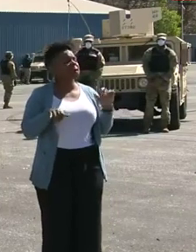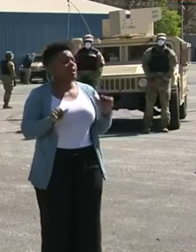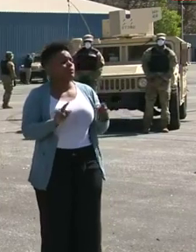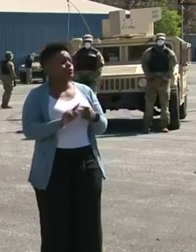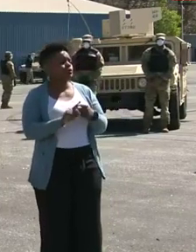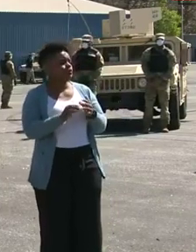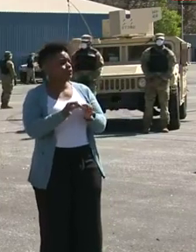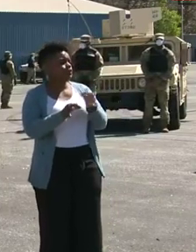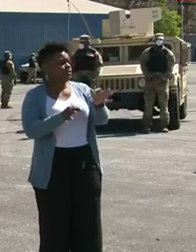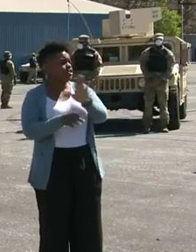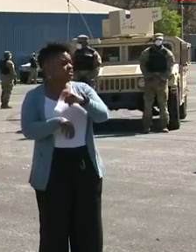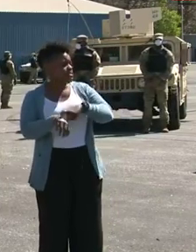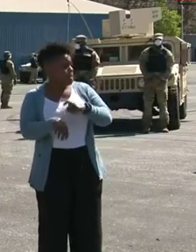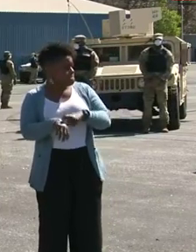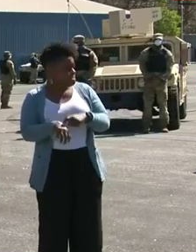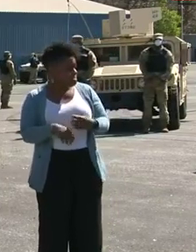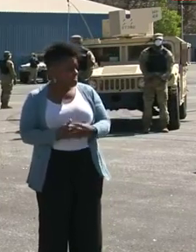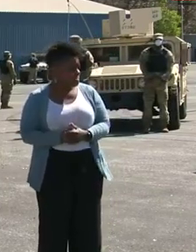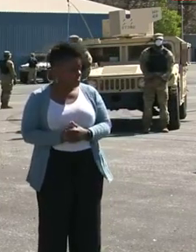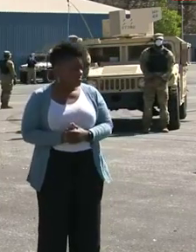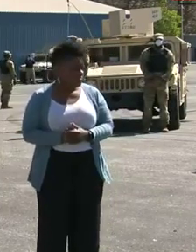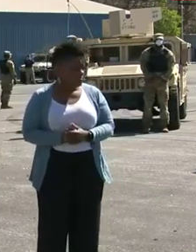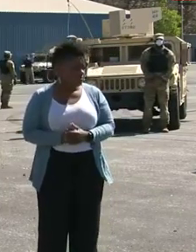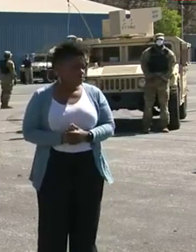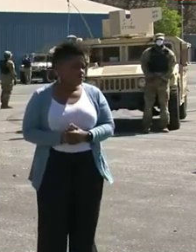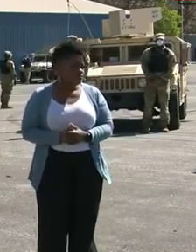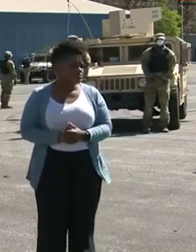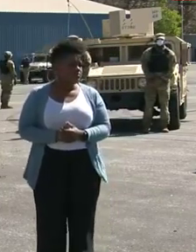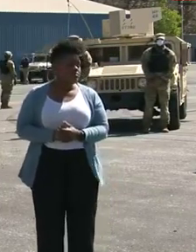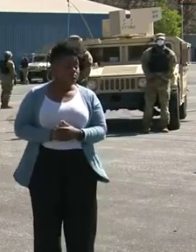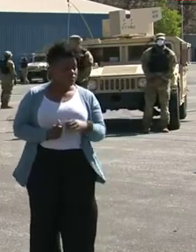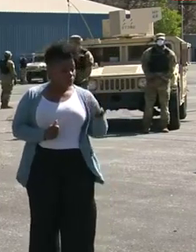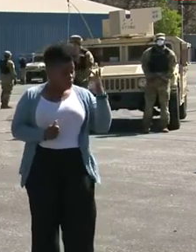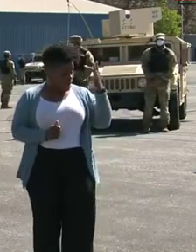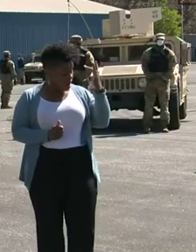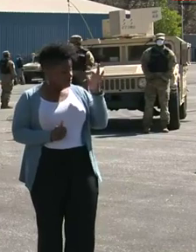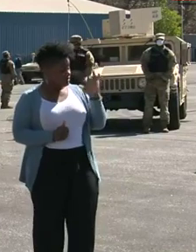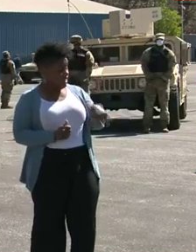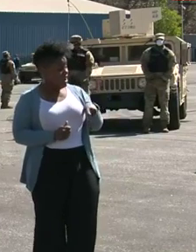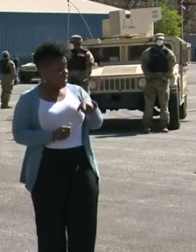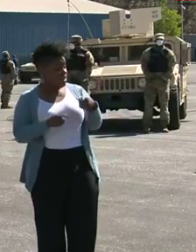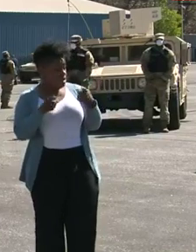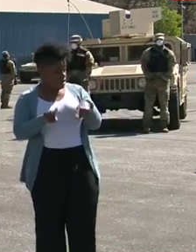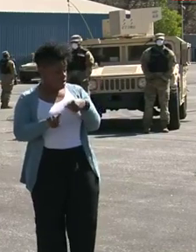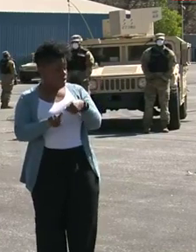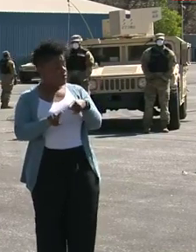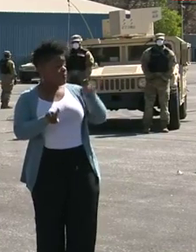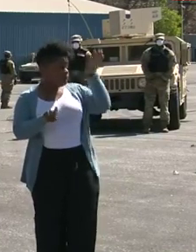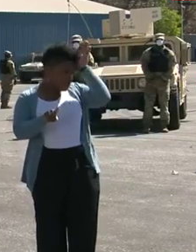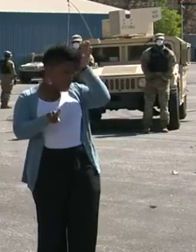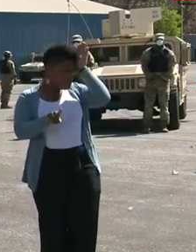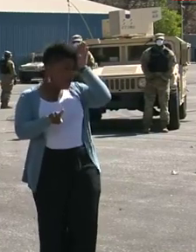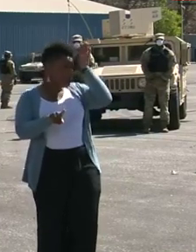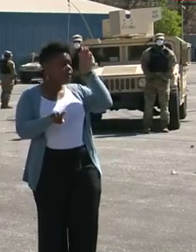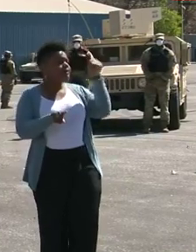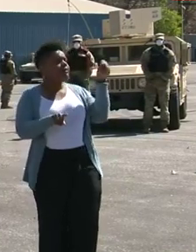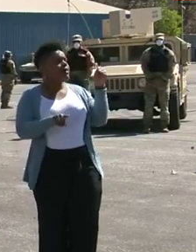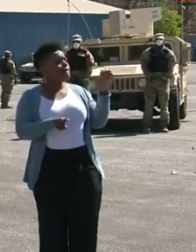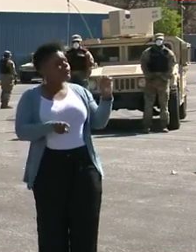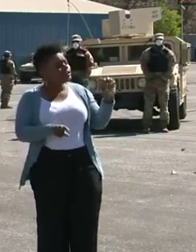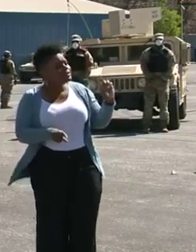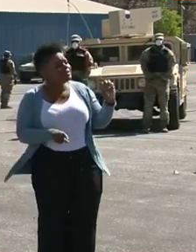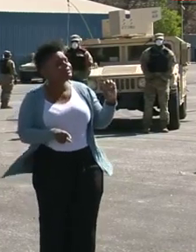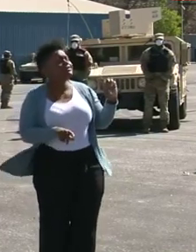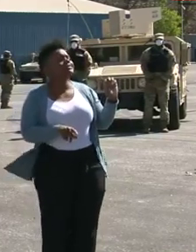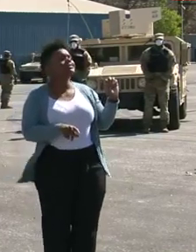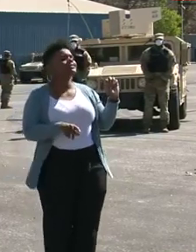If they get to the point, and because of that context I gave you, Fire EMS has the capacity to absorb literally